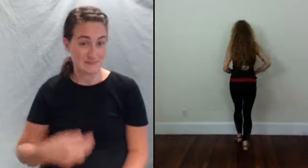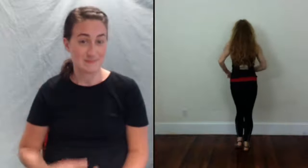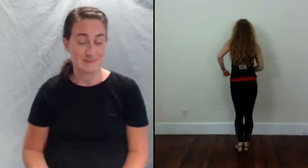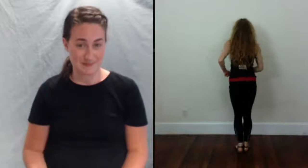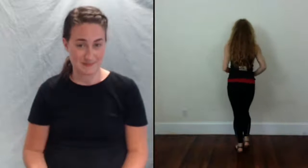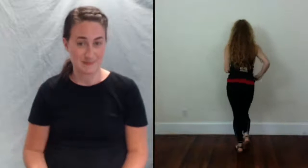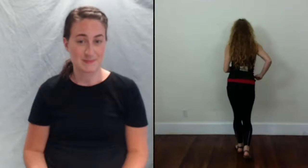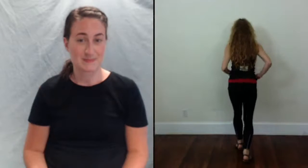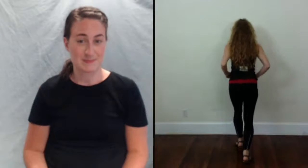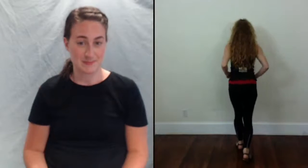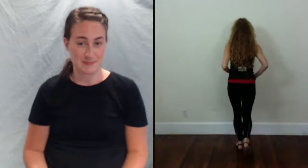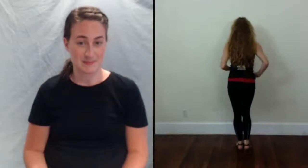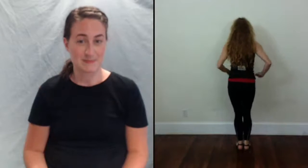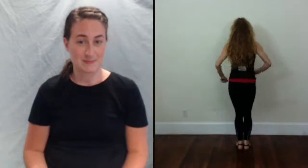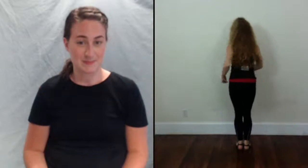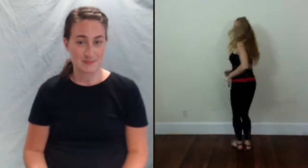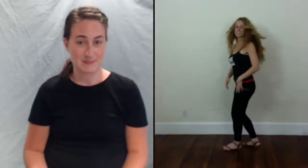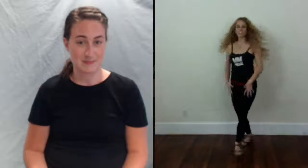basic.